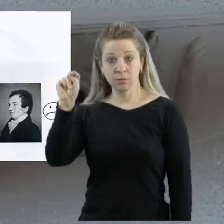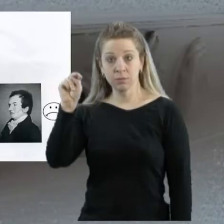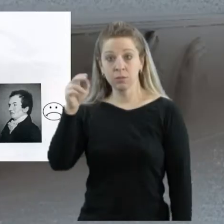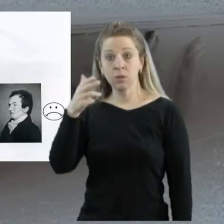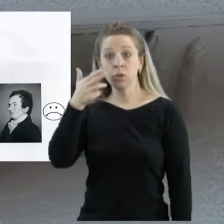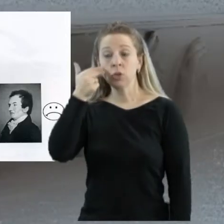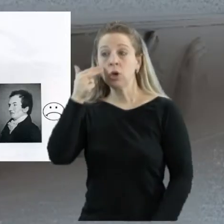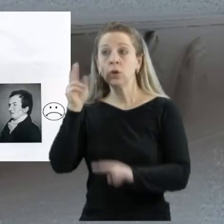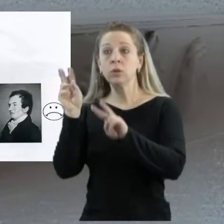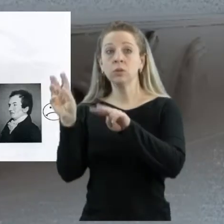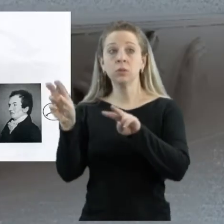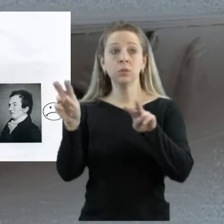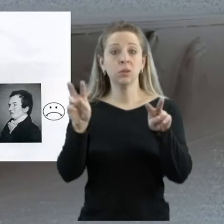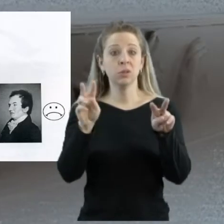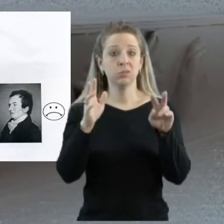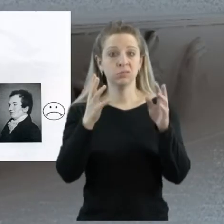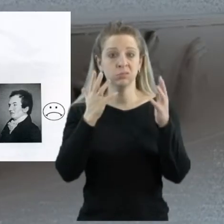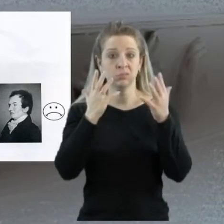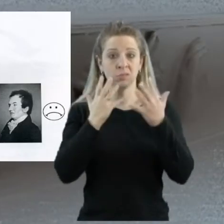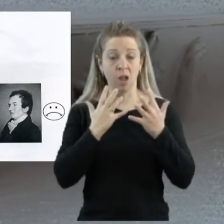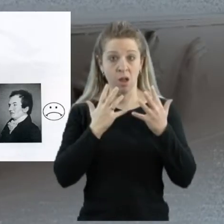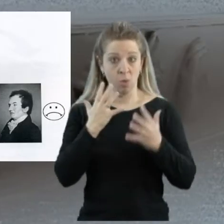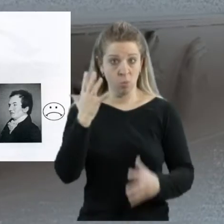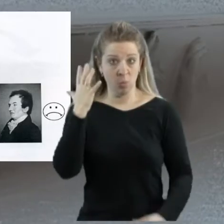After seeing Hartford, Connecticut, Claire was sad.